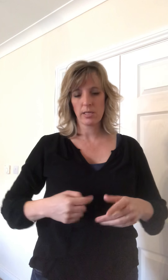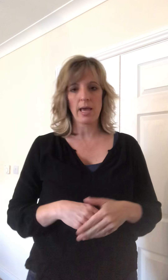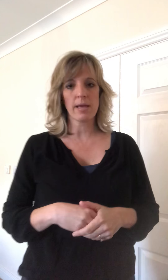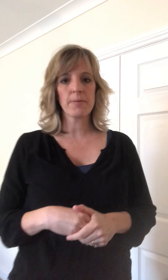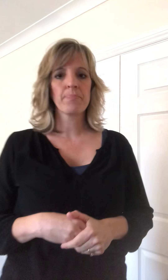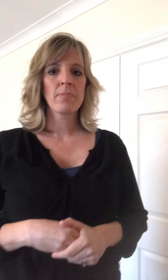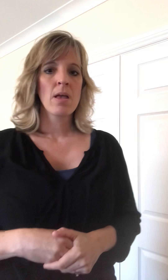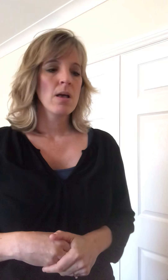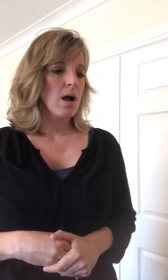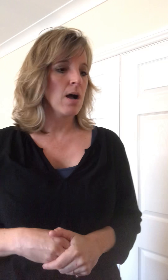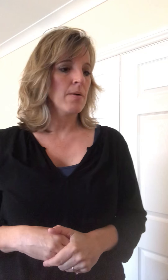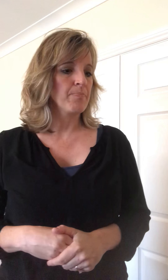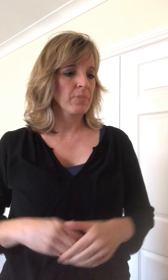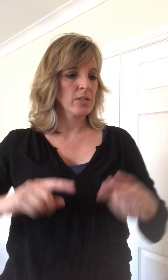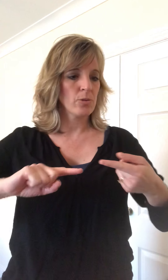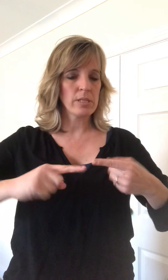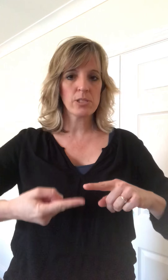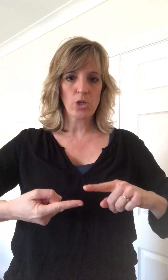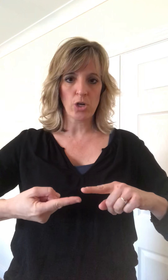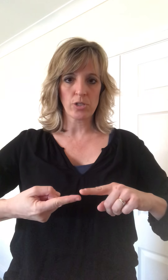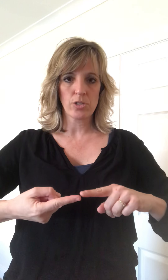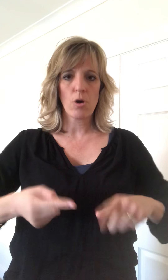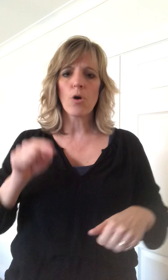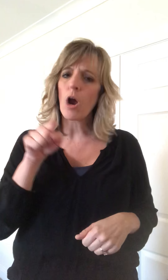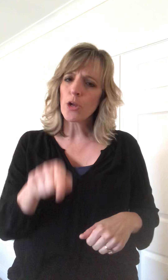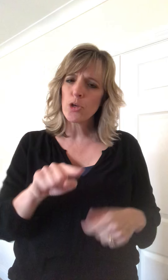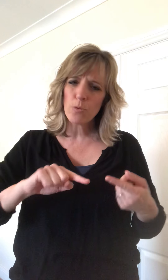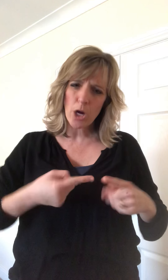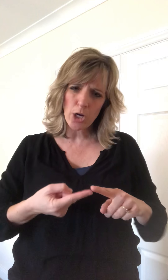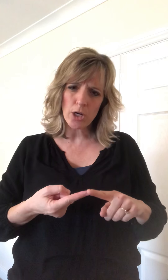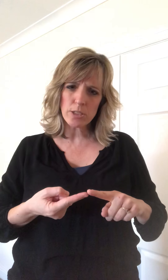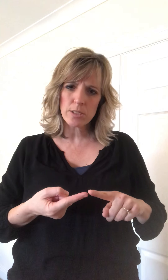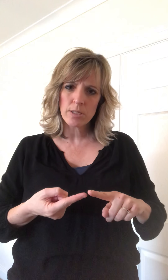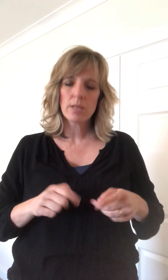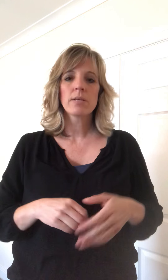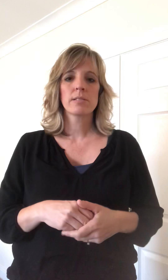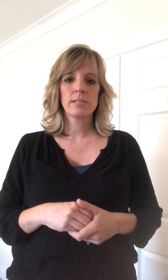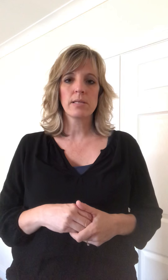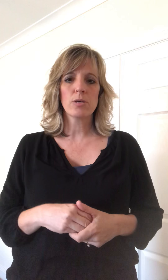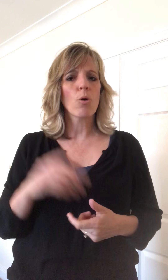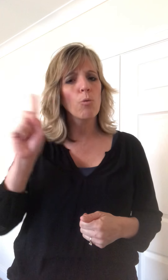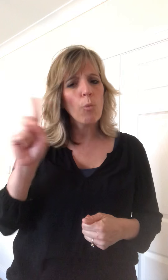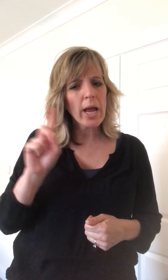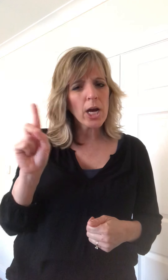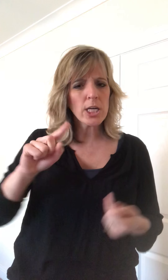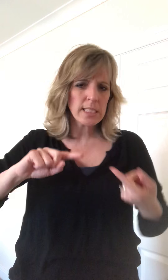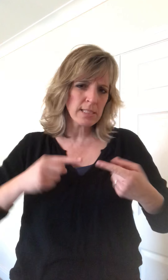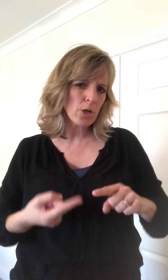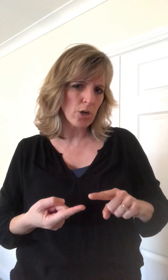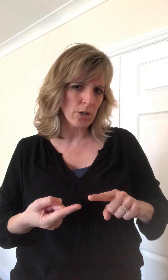okay? So this is hurt. Or are you hurt? C, or where does it